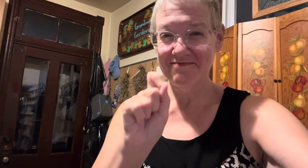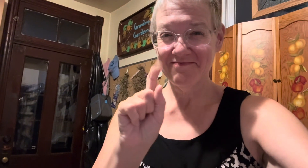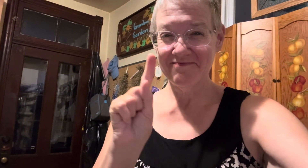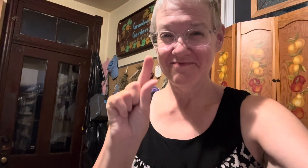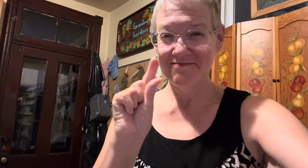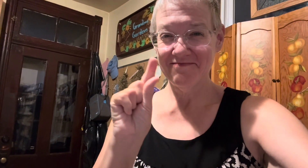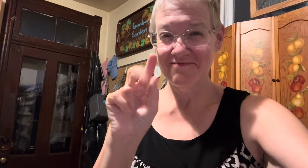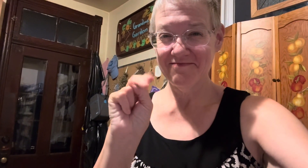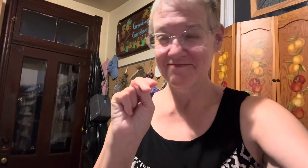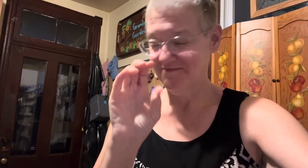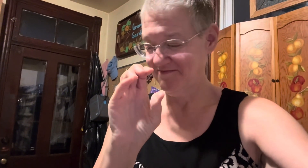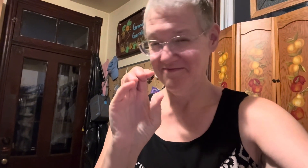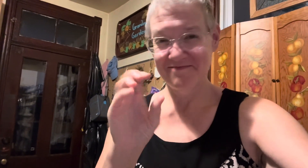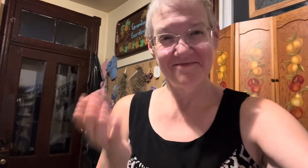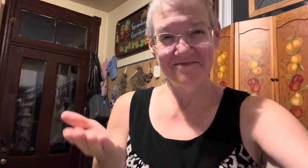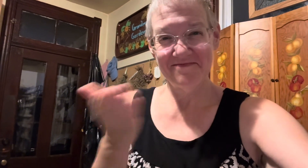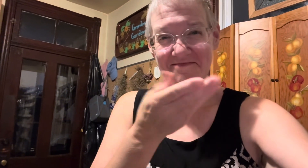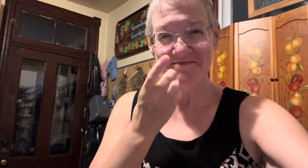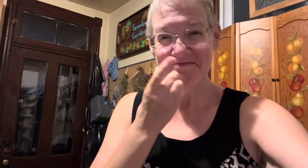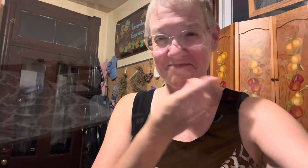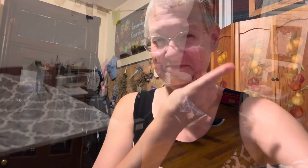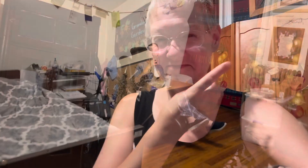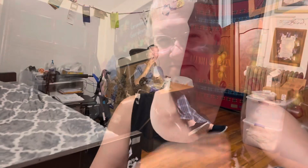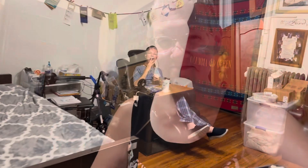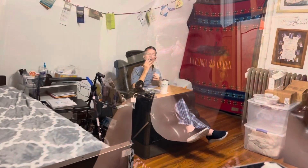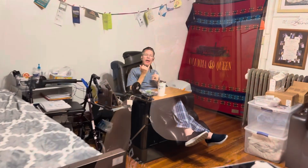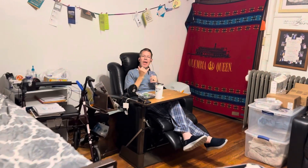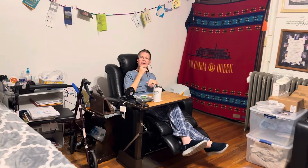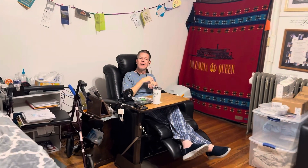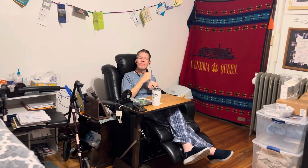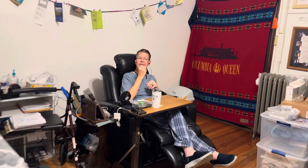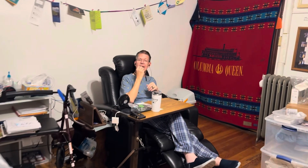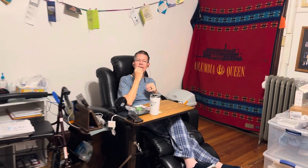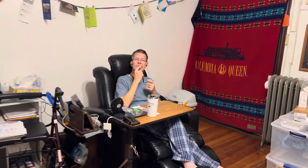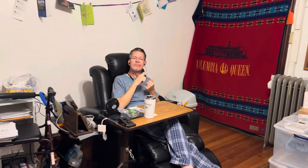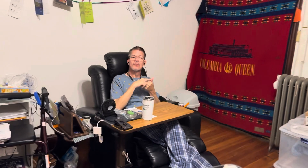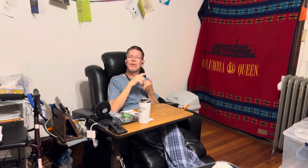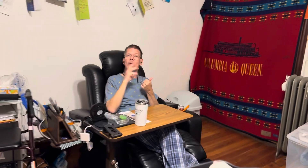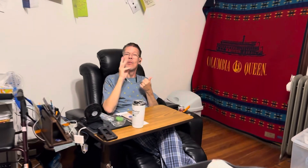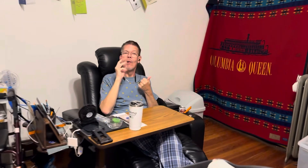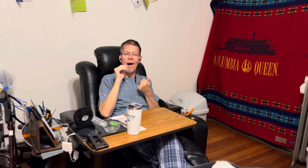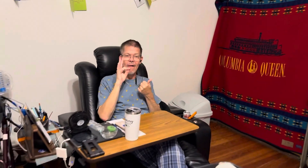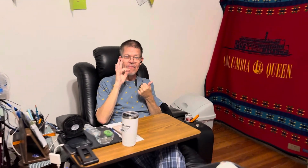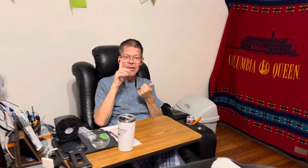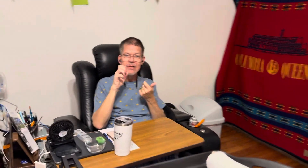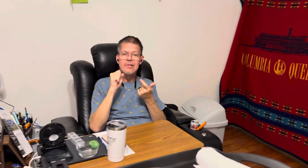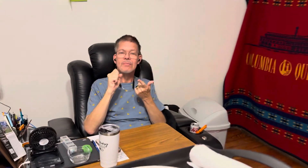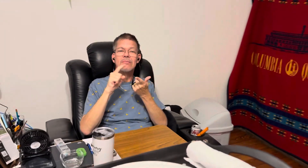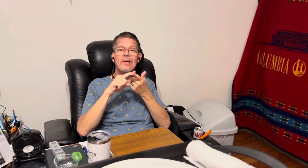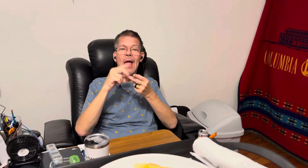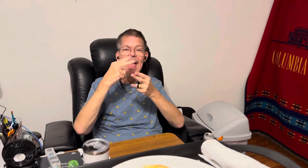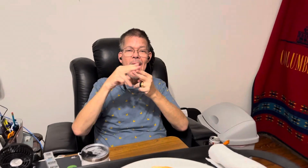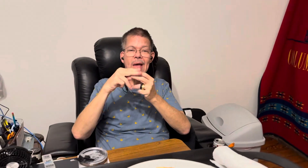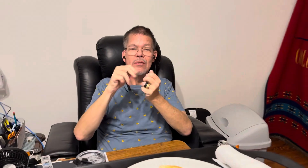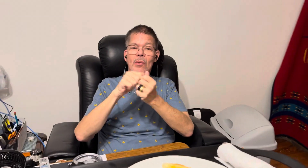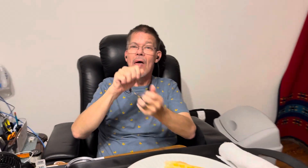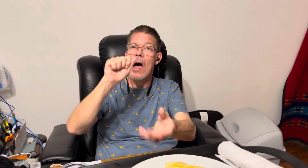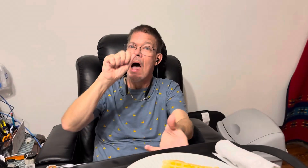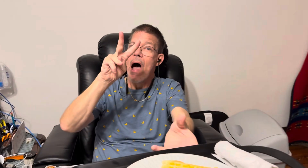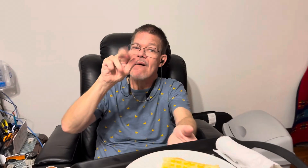Breakfast, like I said, is 4.1 grams of net carbs. Let's bring it into Dale. Ooh, it's time to eat. Waffle, eggs